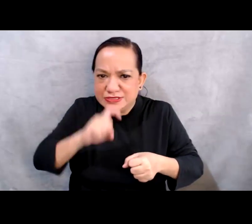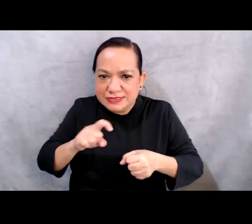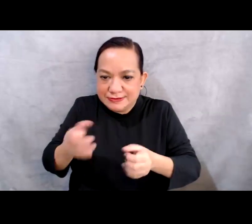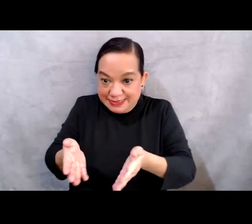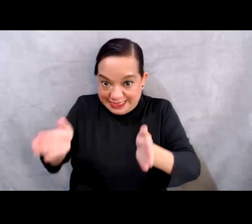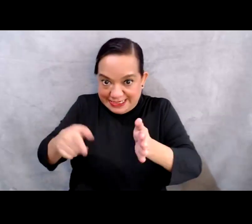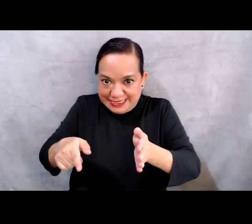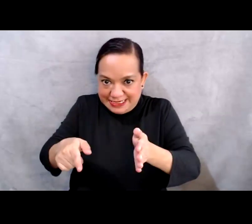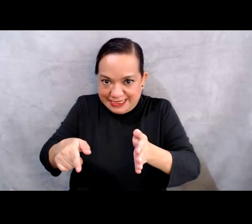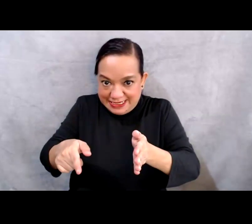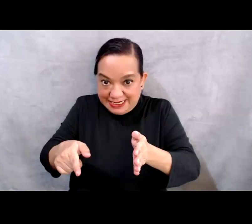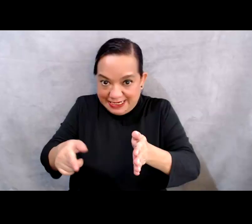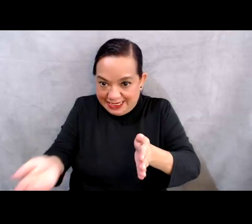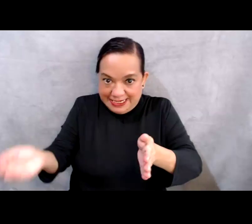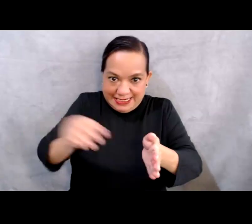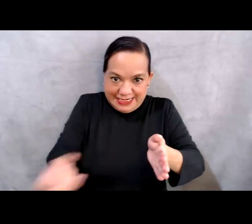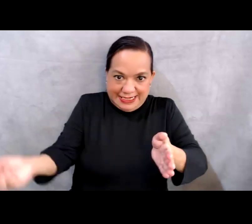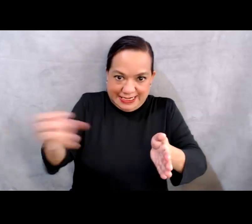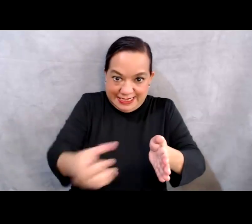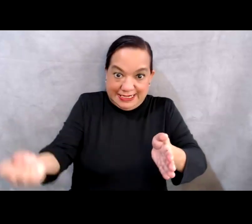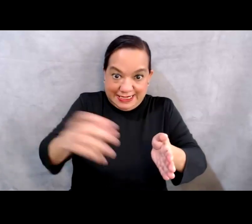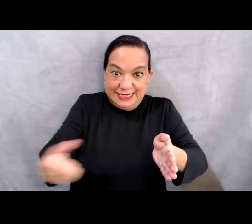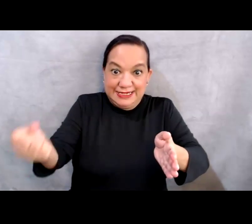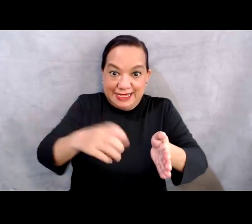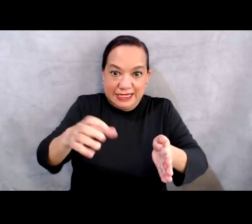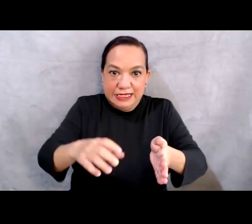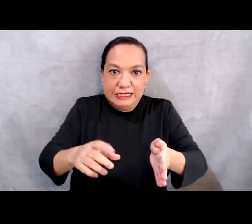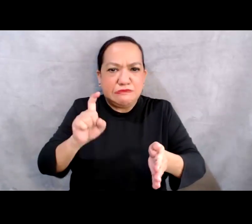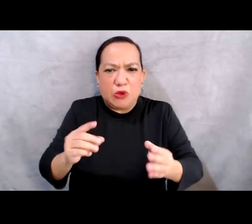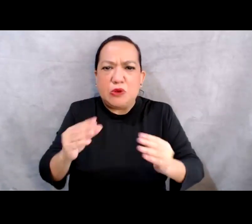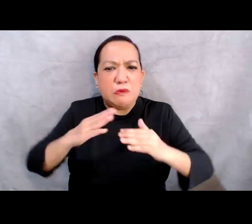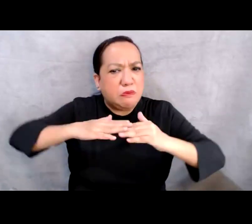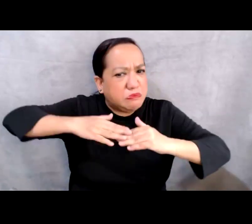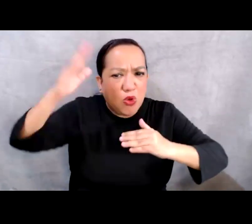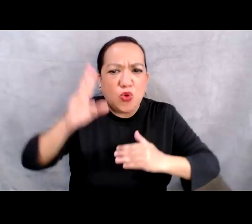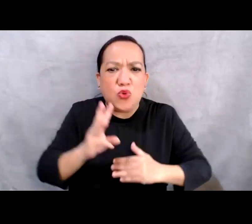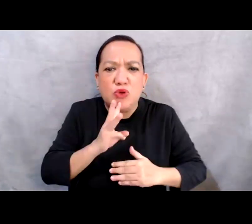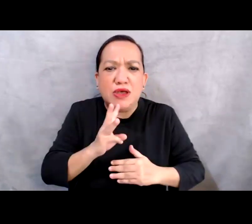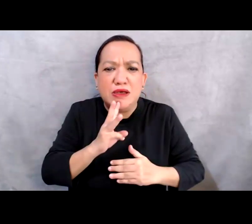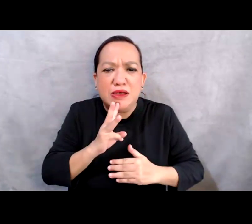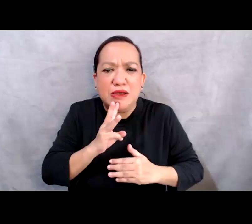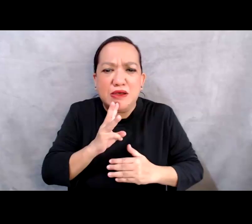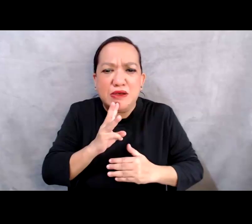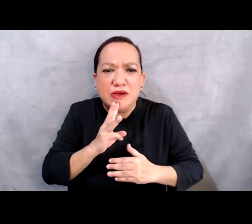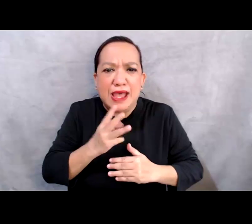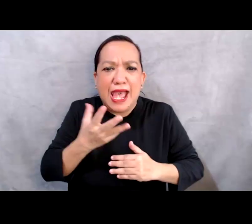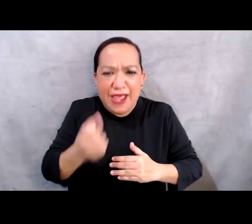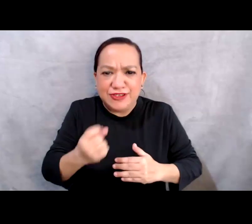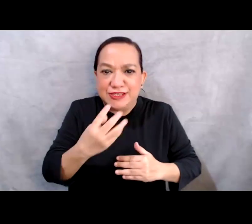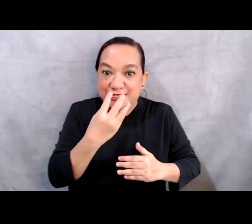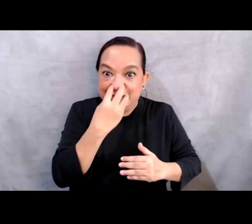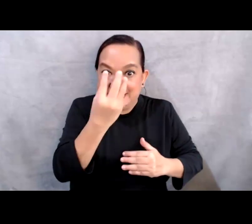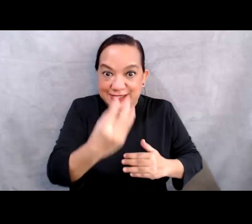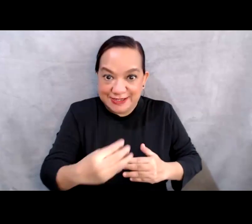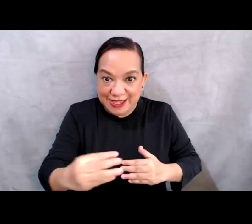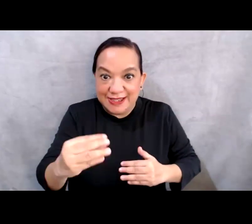350 elephants depending on the grassland of this reservoir. But unfortunately, all the grassland was destroyed